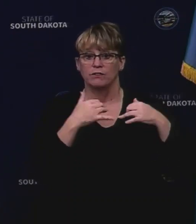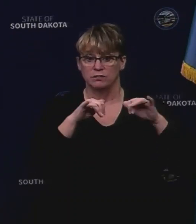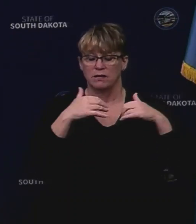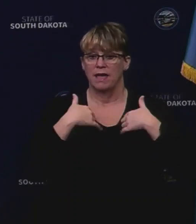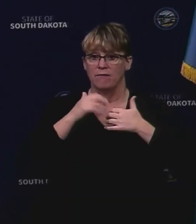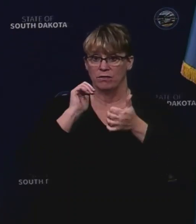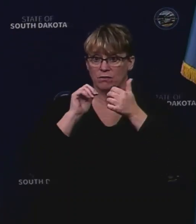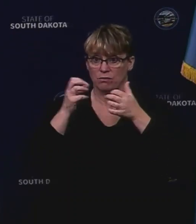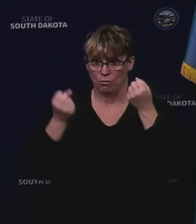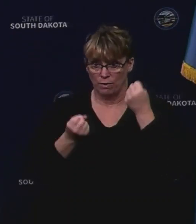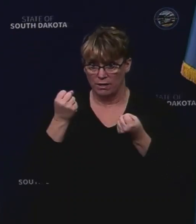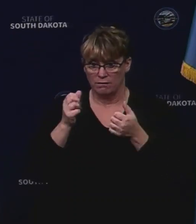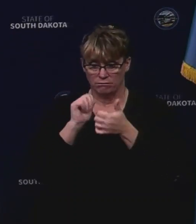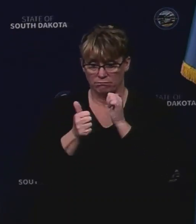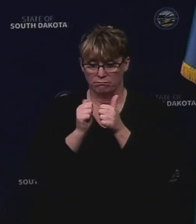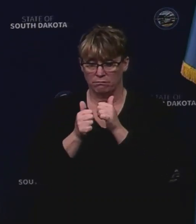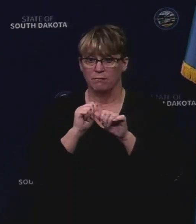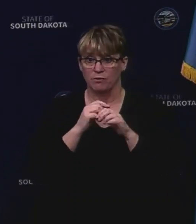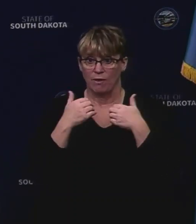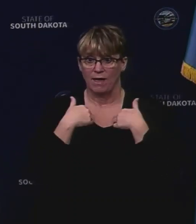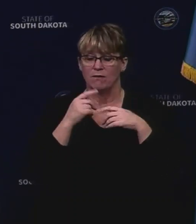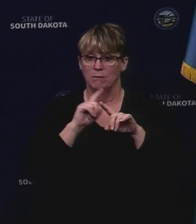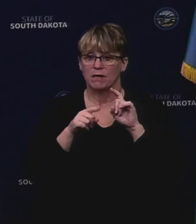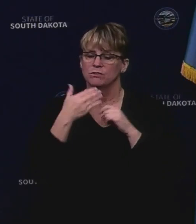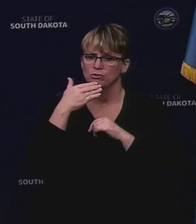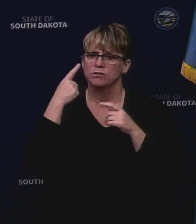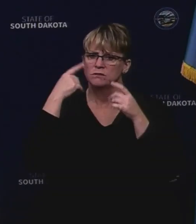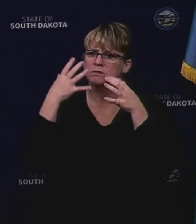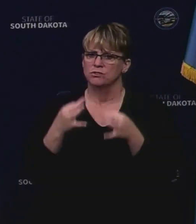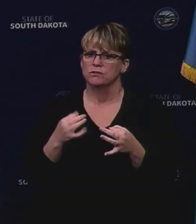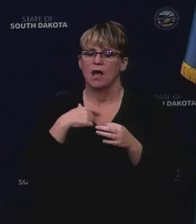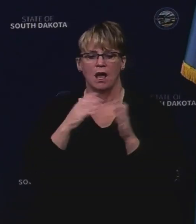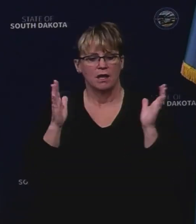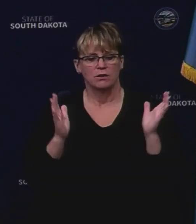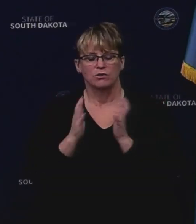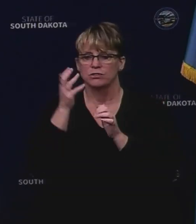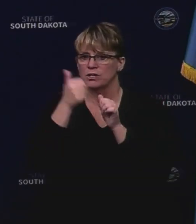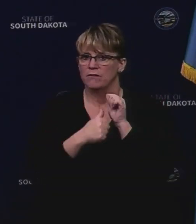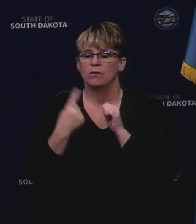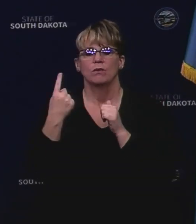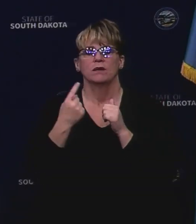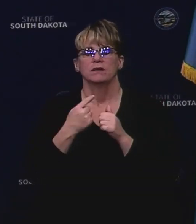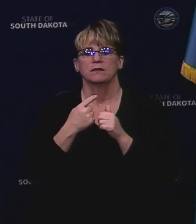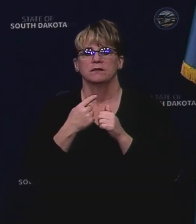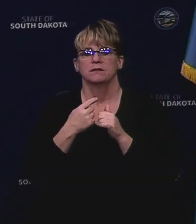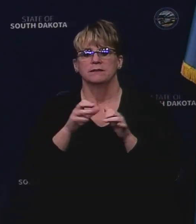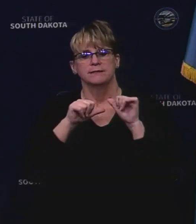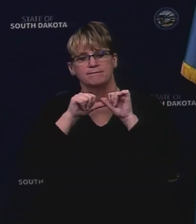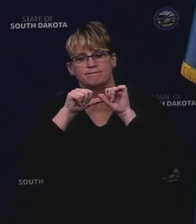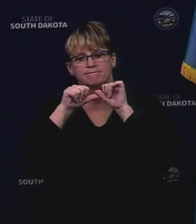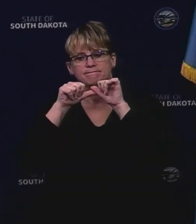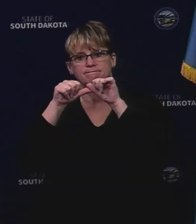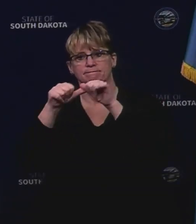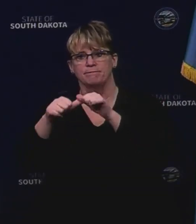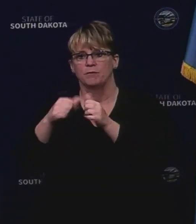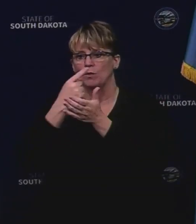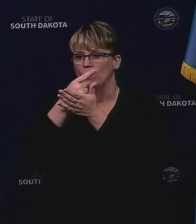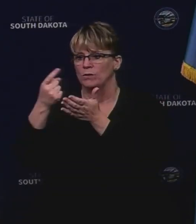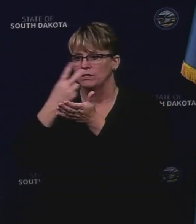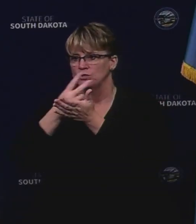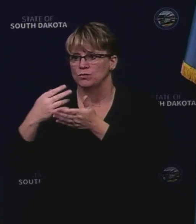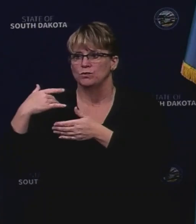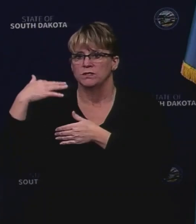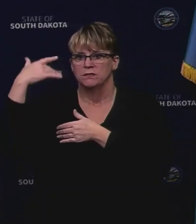change, and I think it was a good decision. So I encourage everybody to hang in there. In a few weeks, we're going to